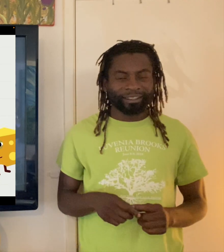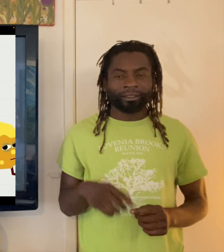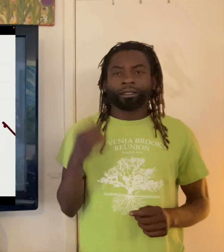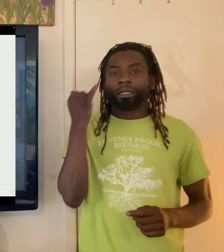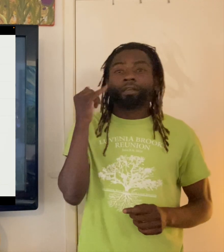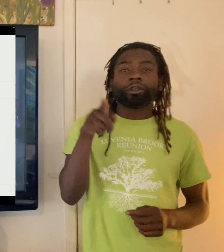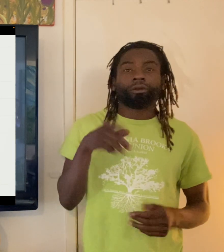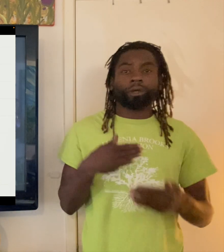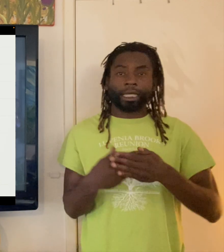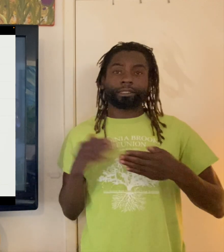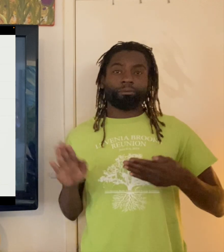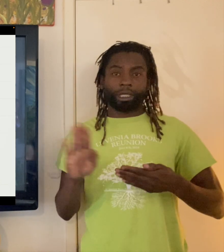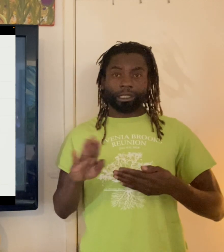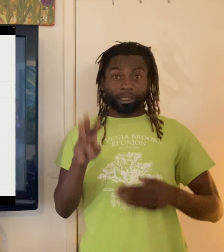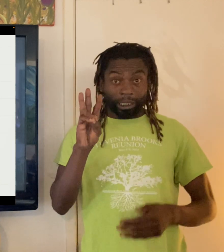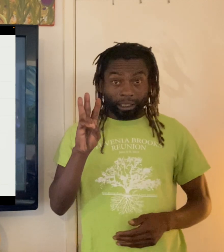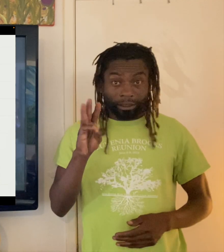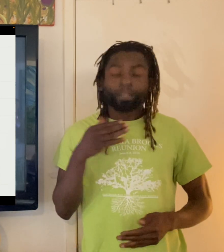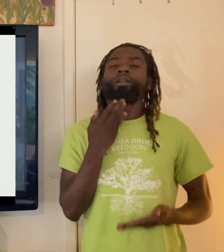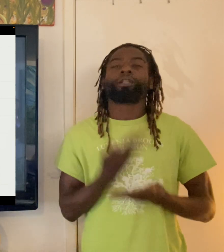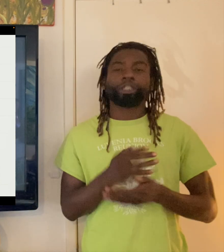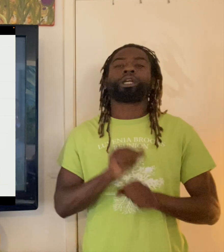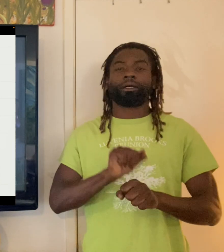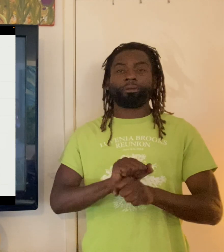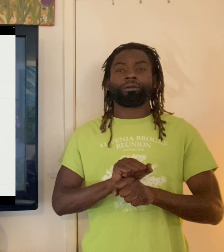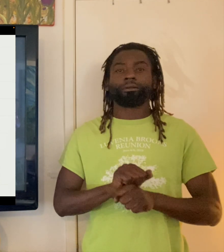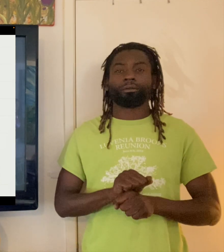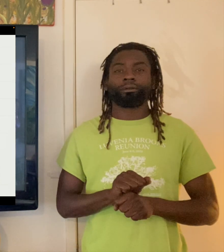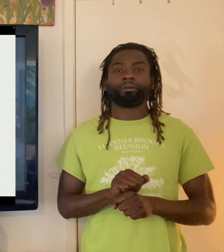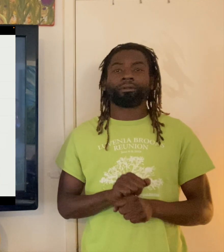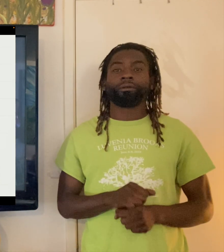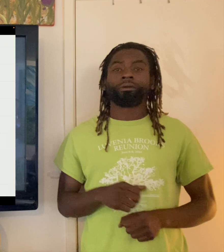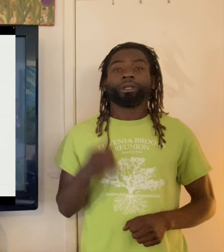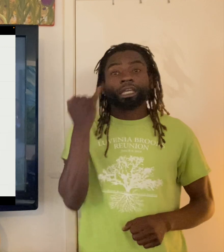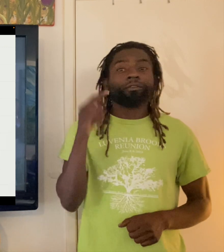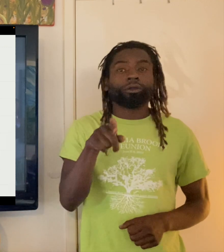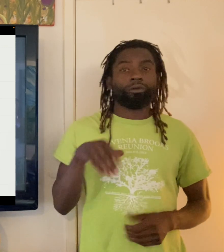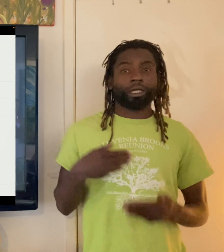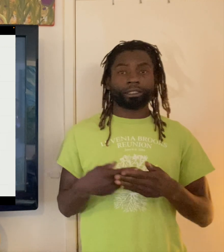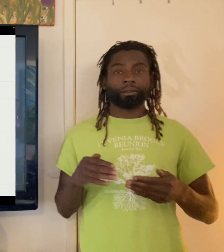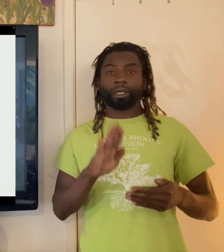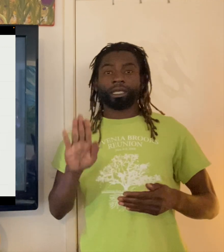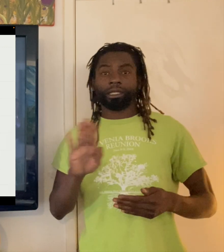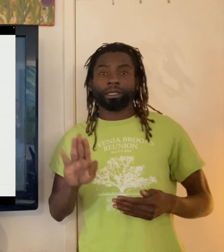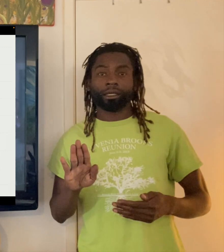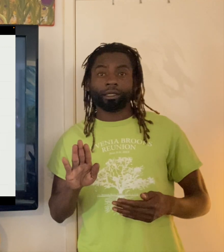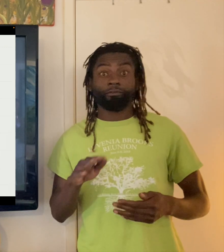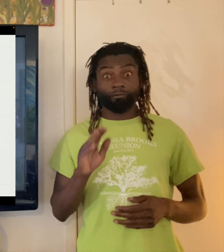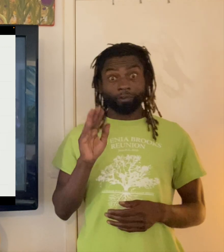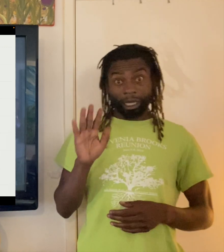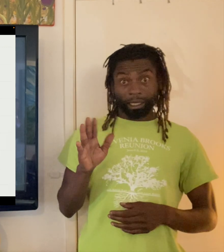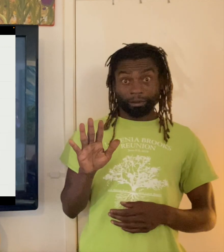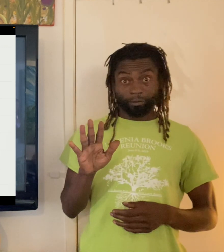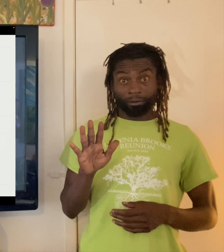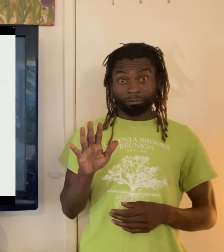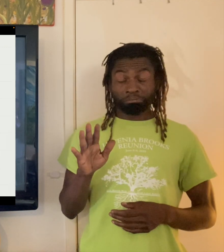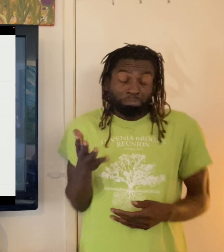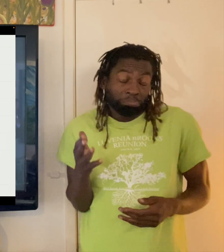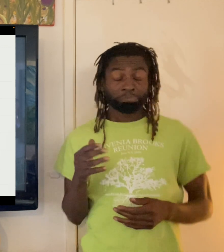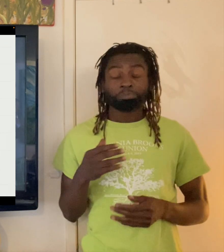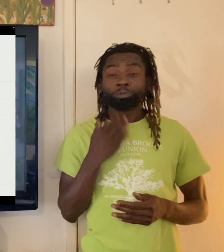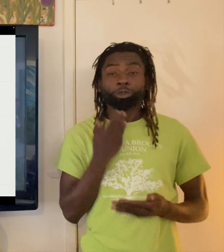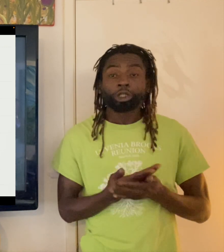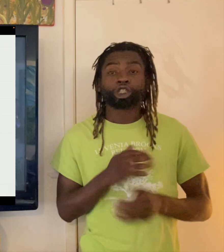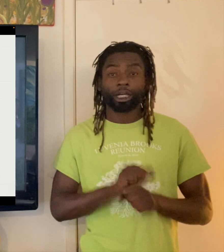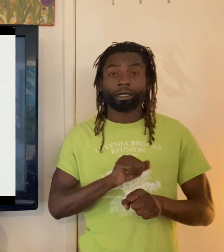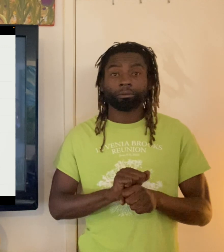Bananas! If you estimated that there were 6 bananas, good job. If you estimated that there were 5 bananas,